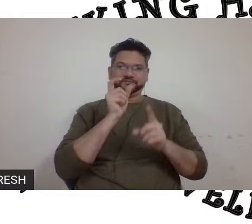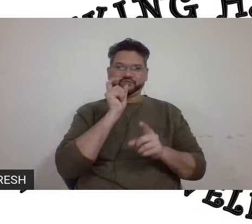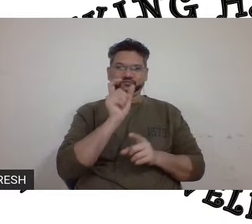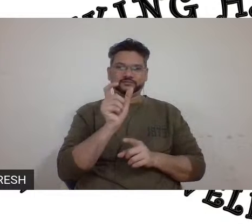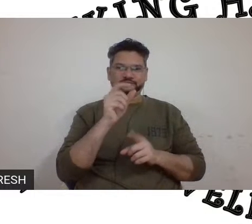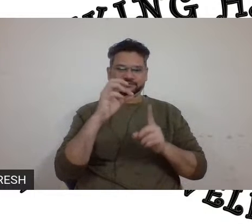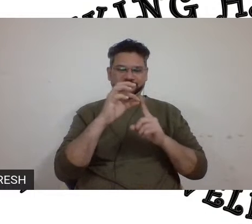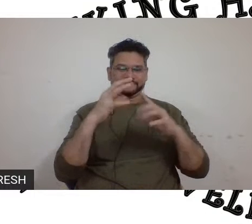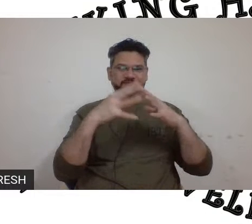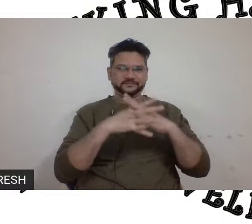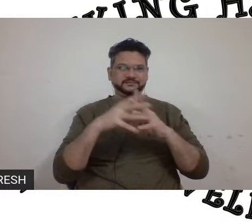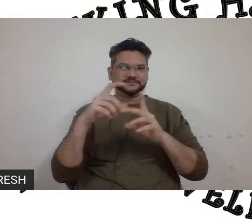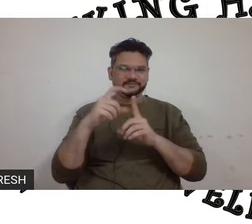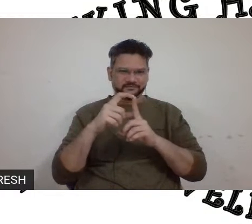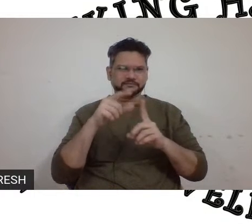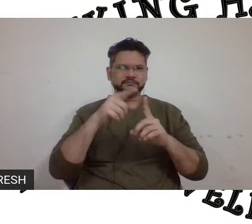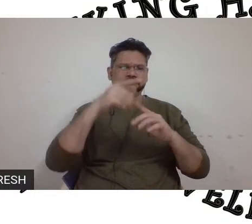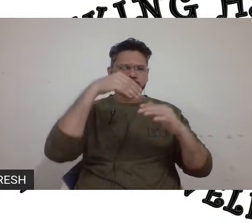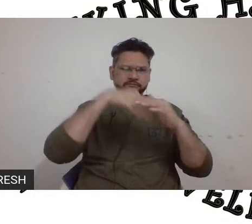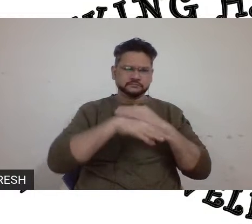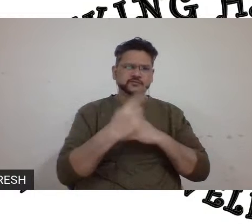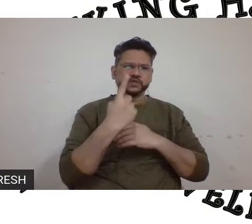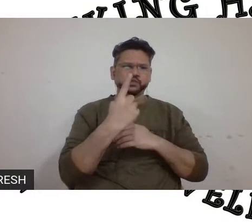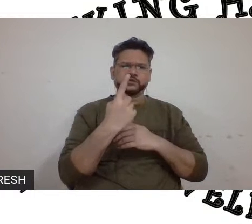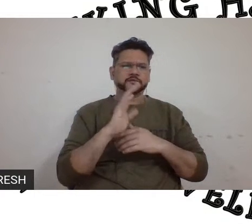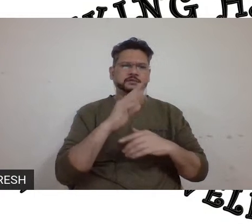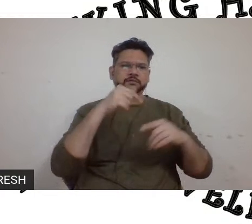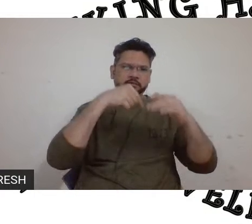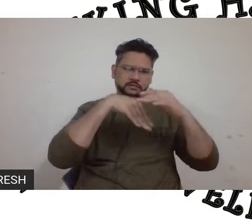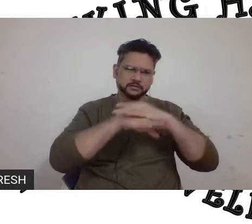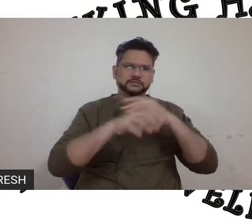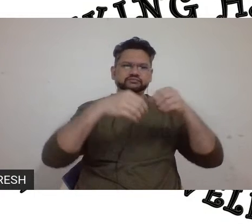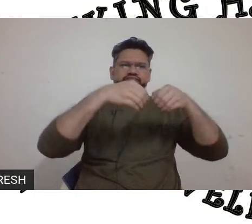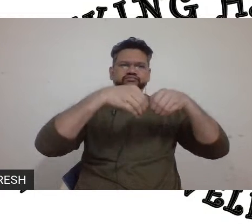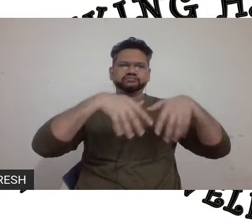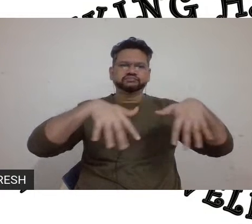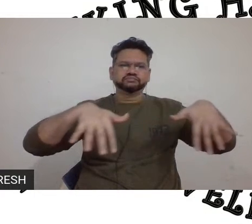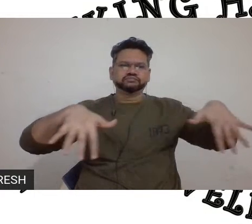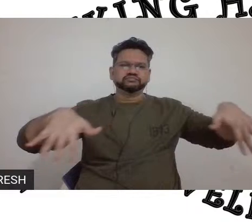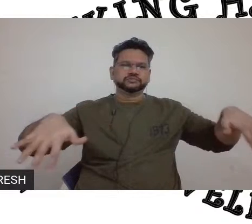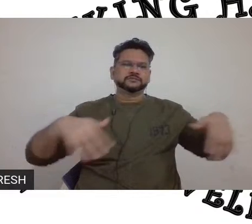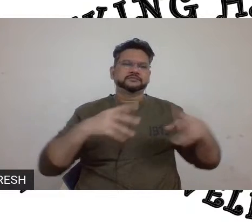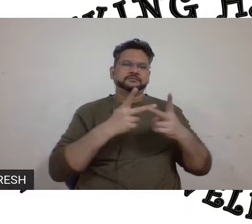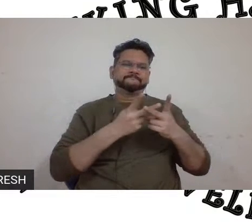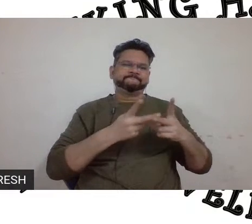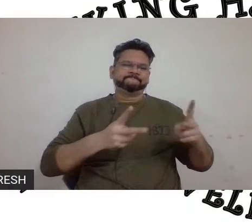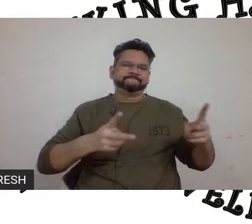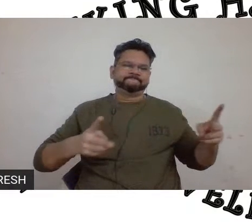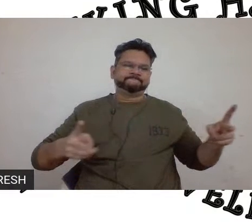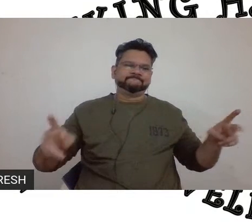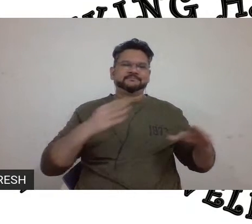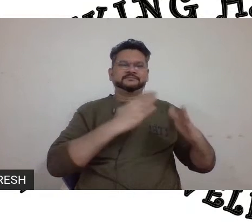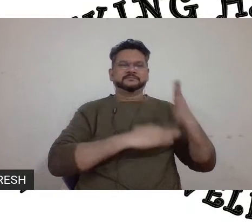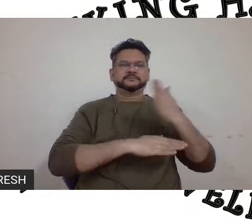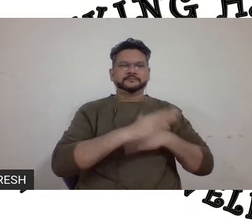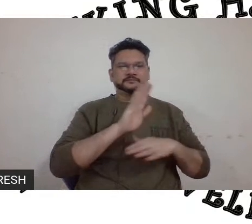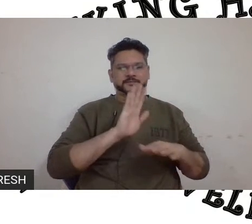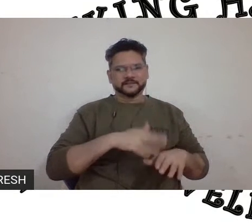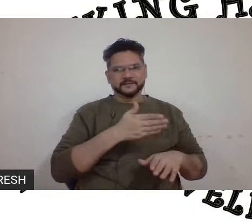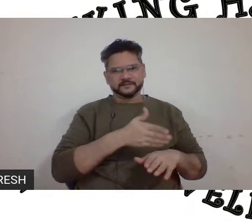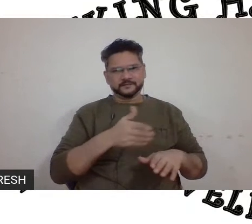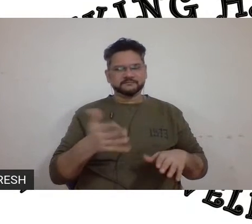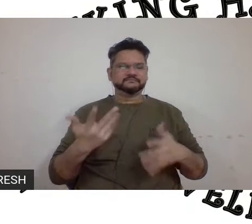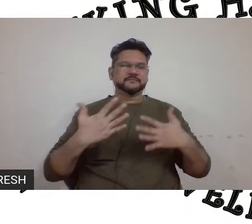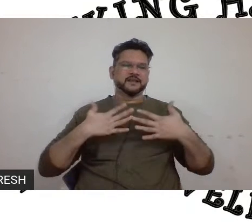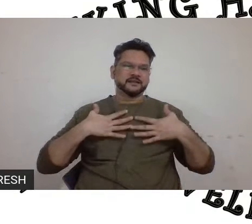the respect of their different abilities and the impairment and other kind of the health associated problems.